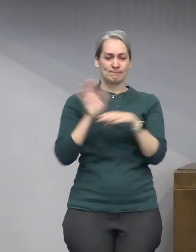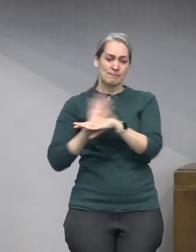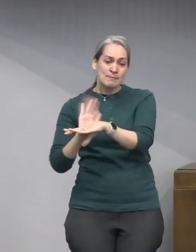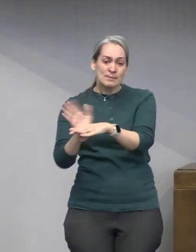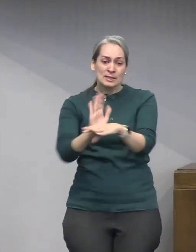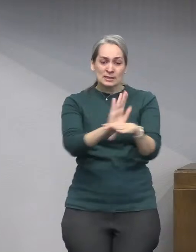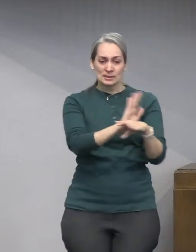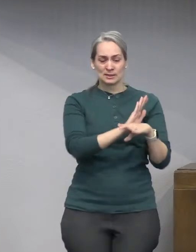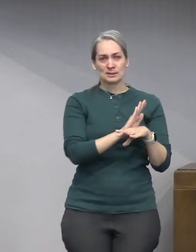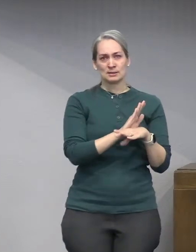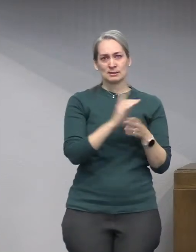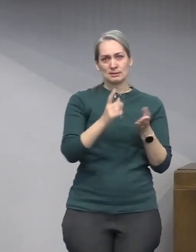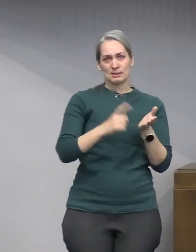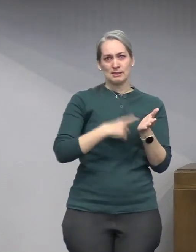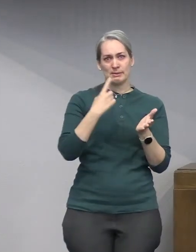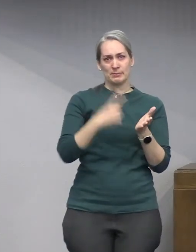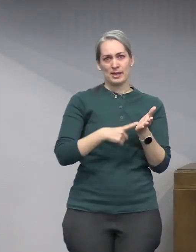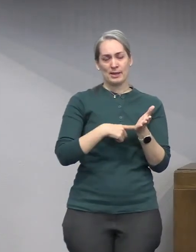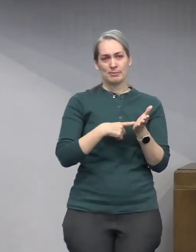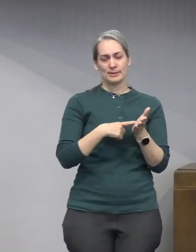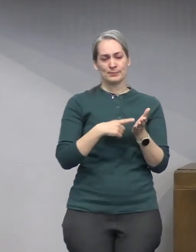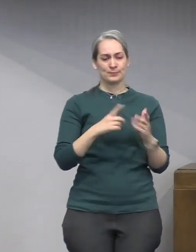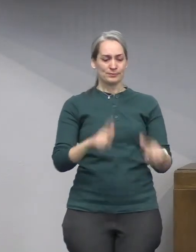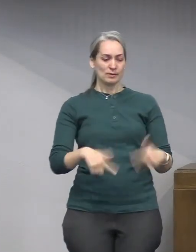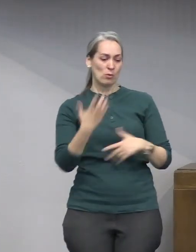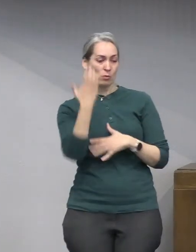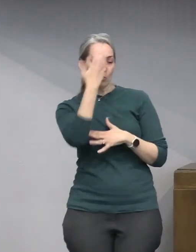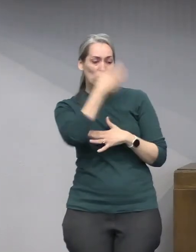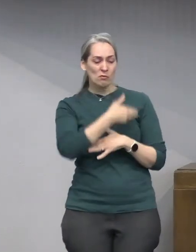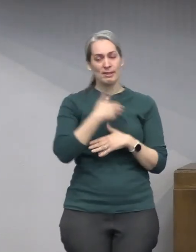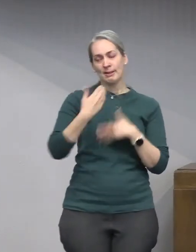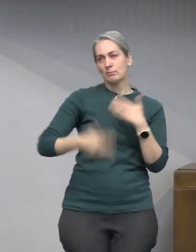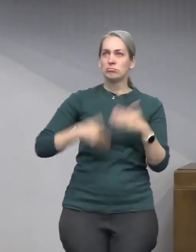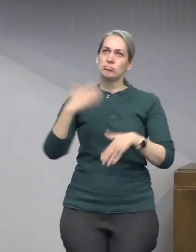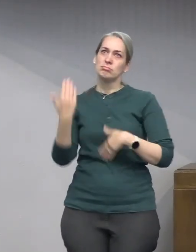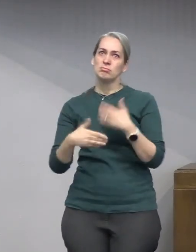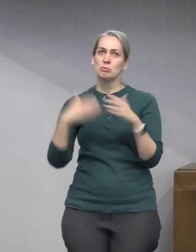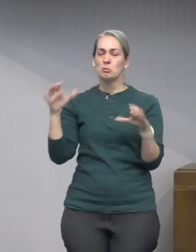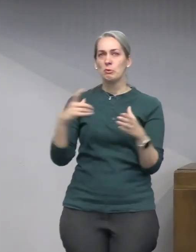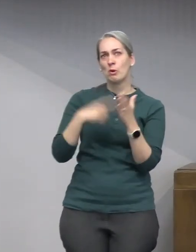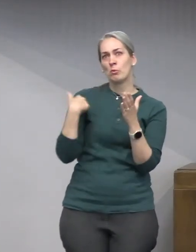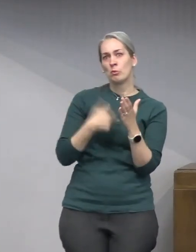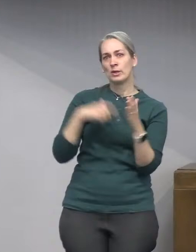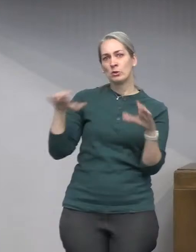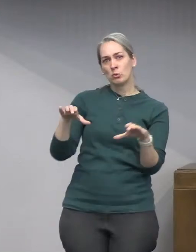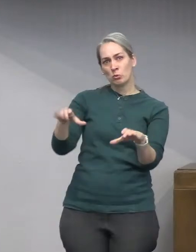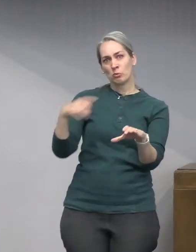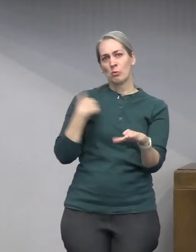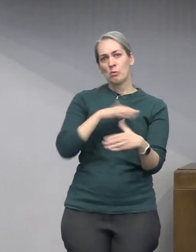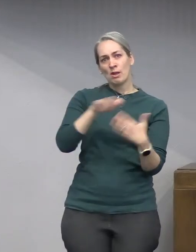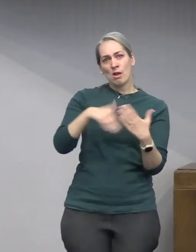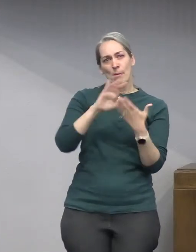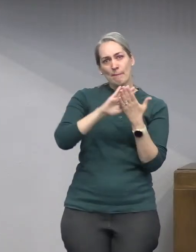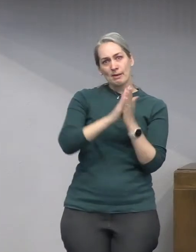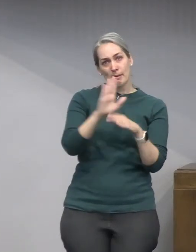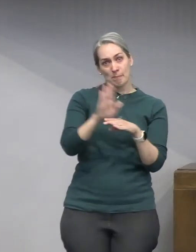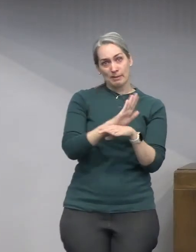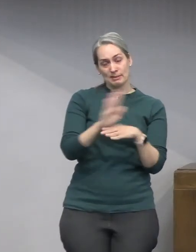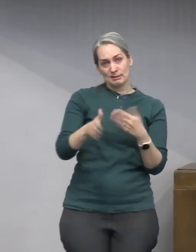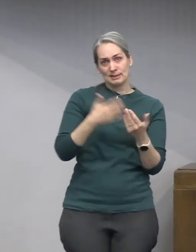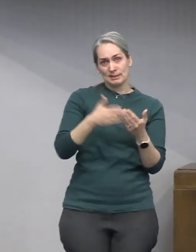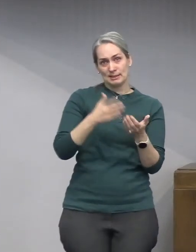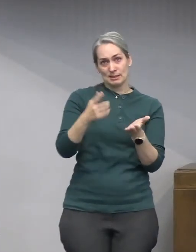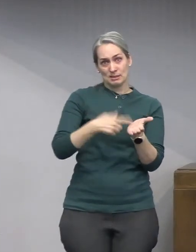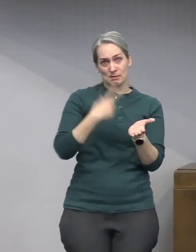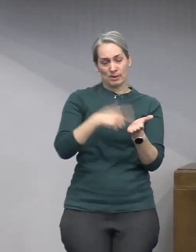Are we sometimes just taking life for granted and moving along at our pace doing what we do? I think we all get busy, and it's easy